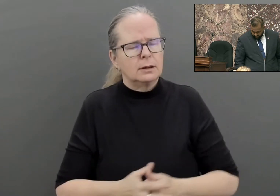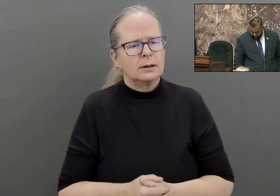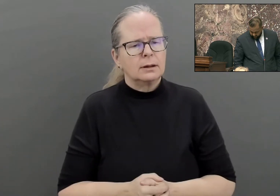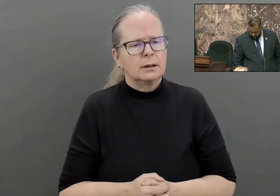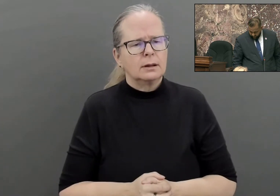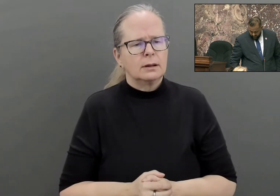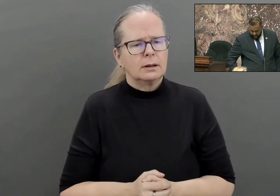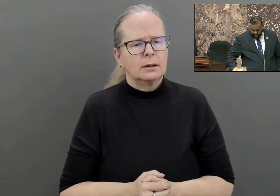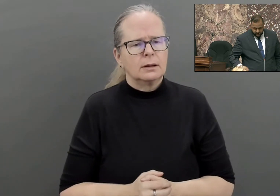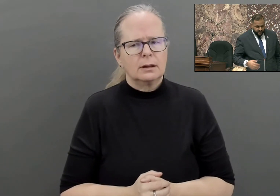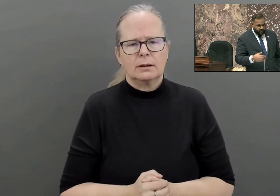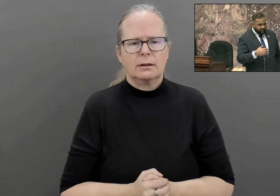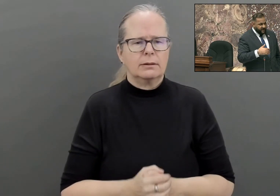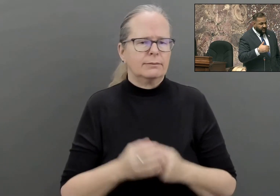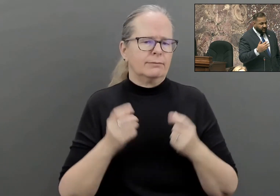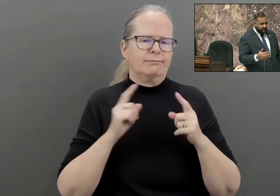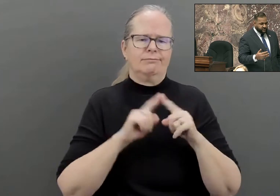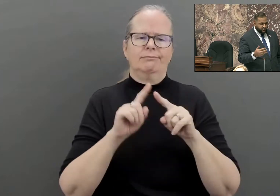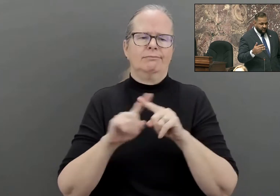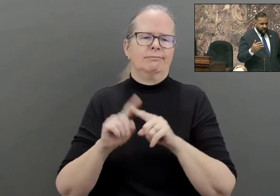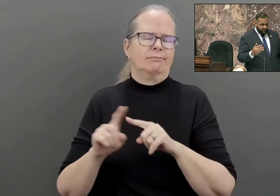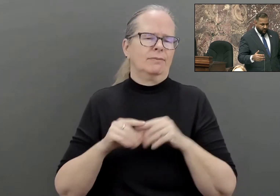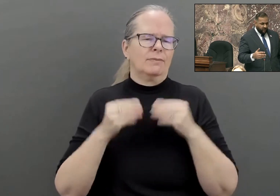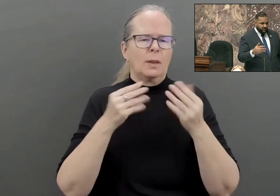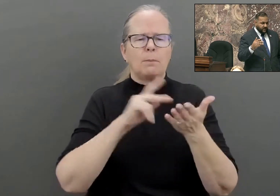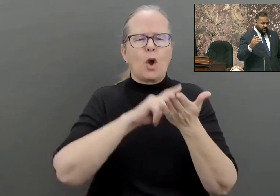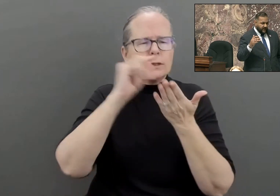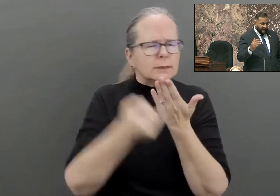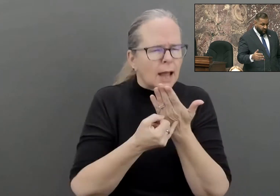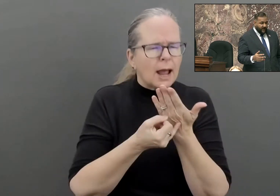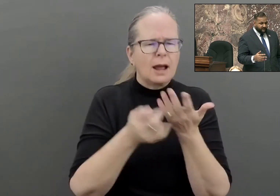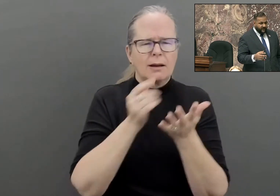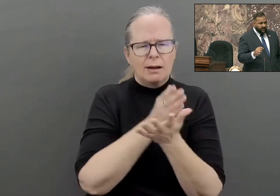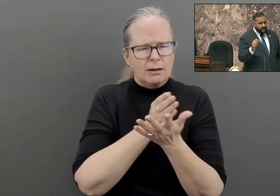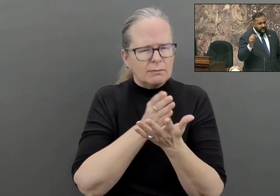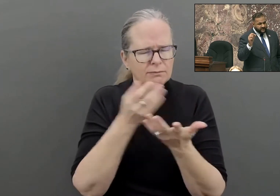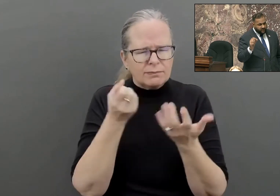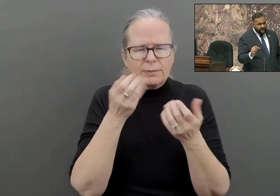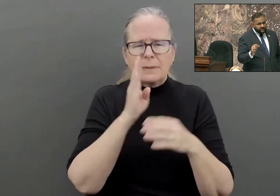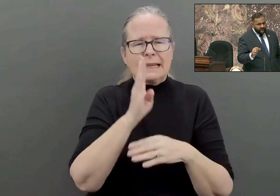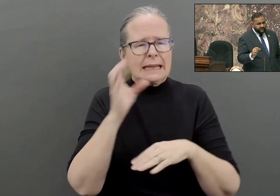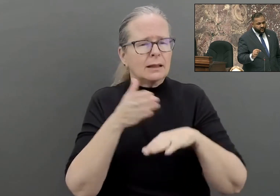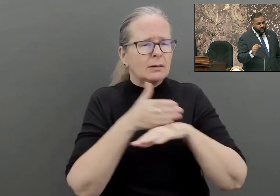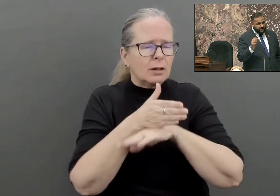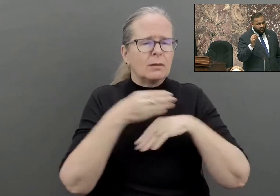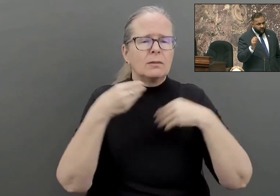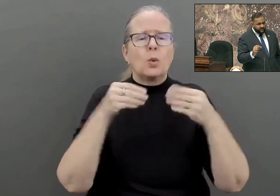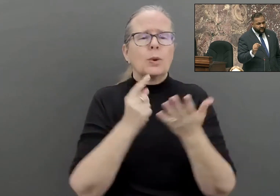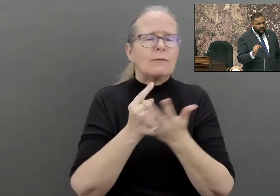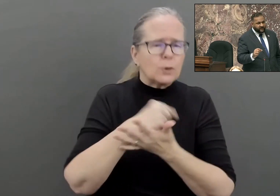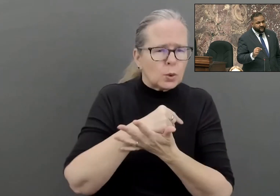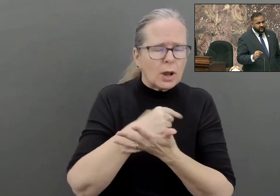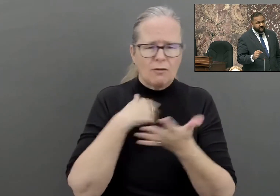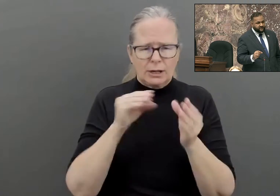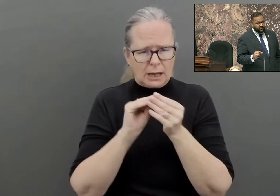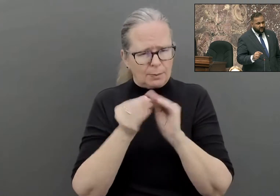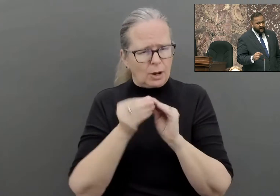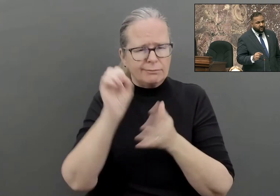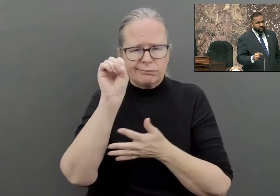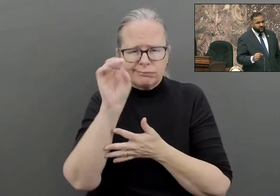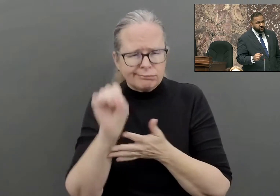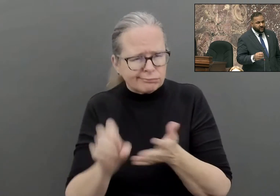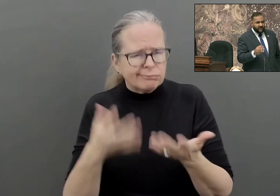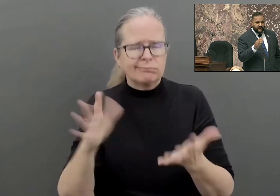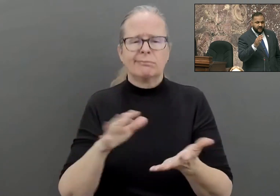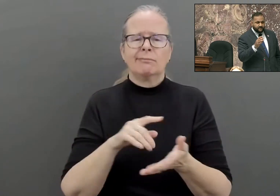timber sales review, ensuring that we're playing a larger role in wildfire. In 2023, we had the worst wildfire season on